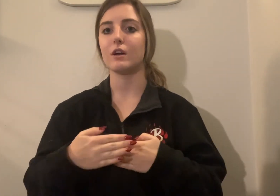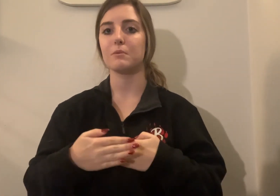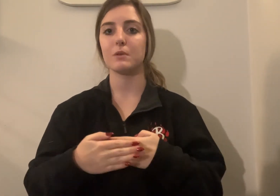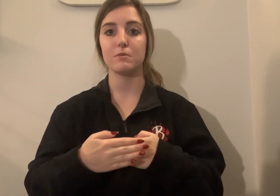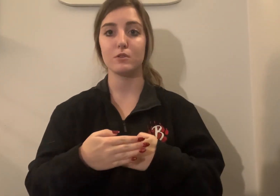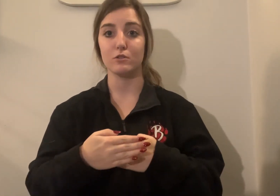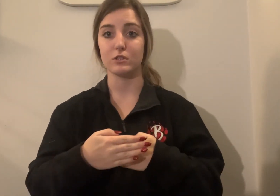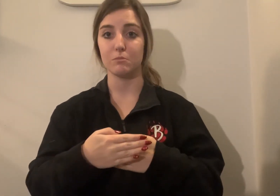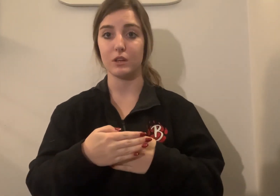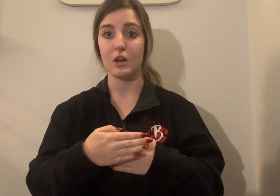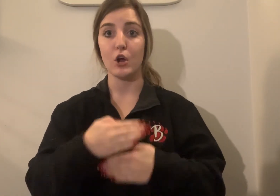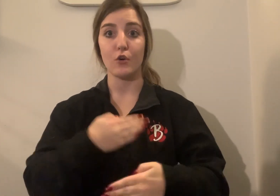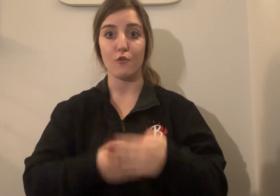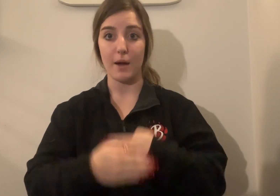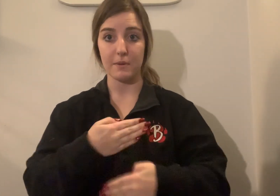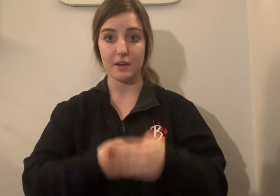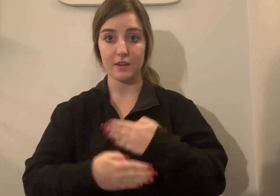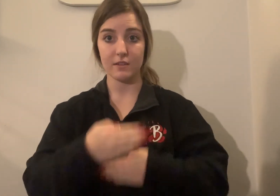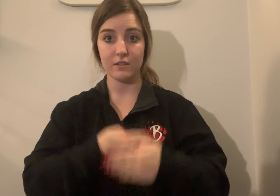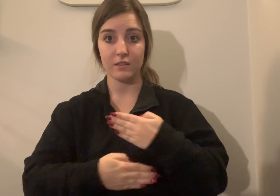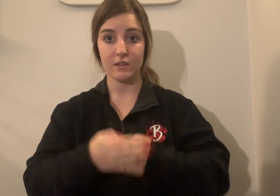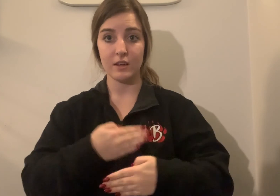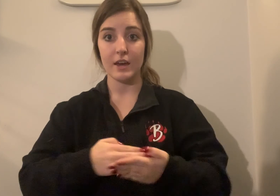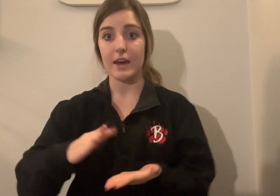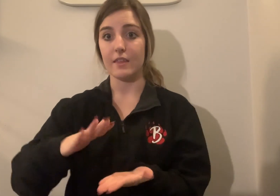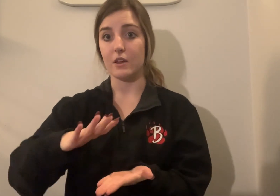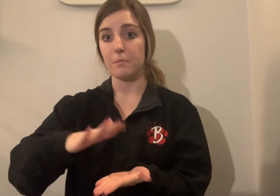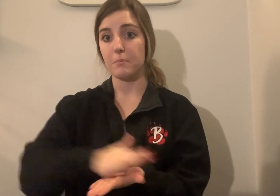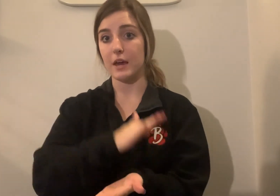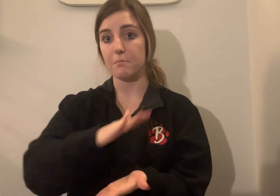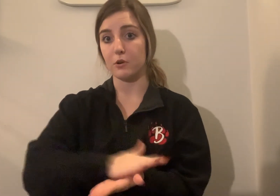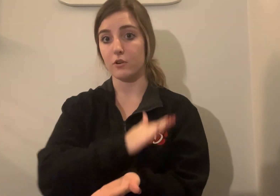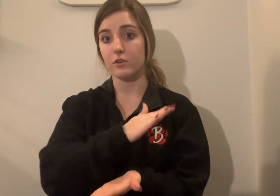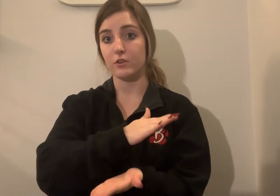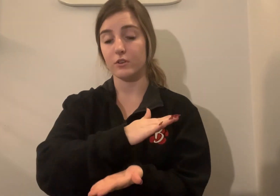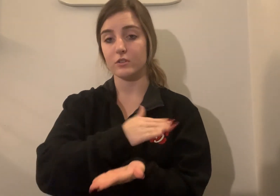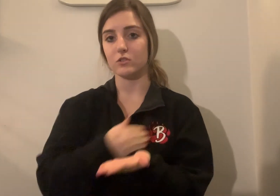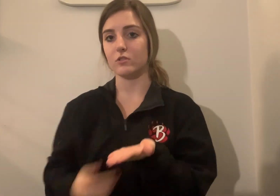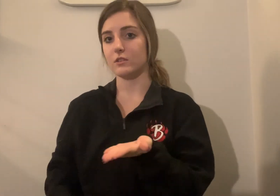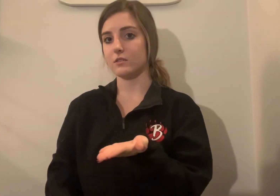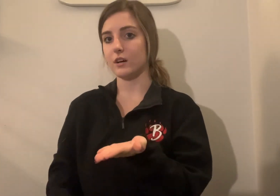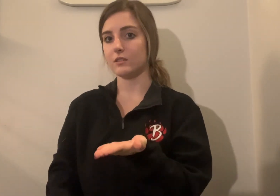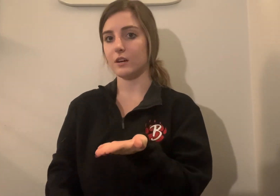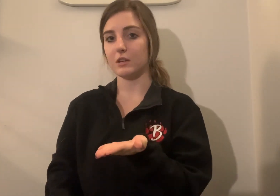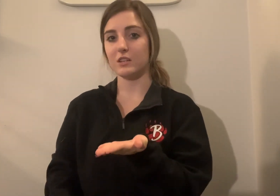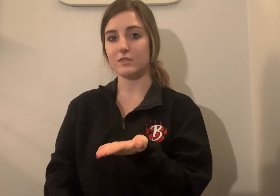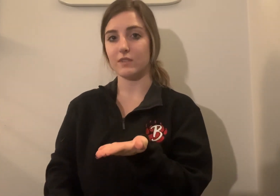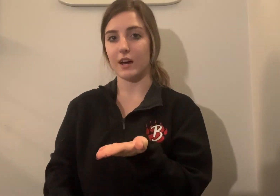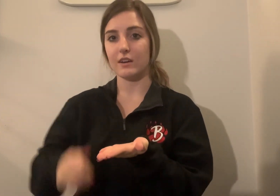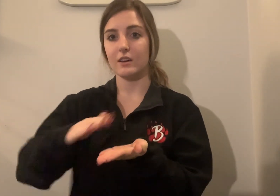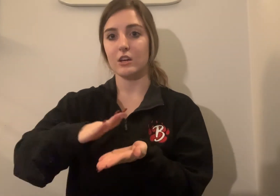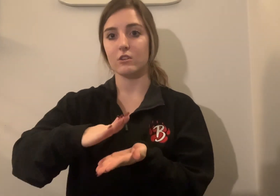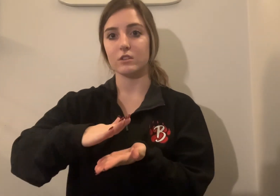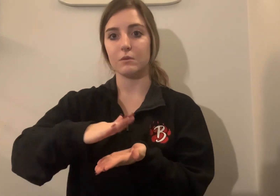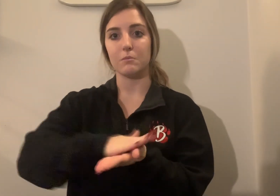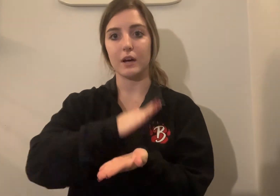paper, you're simply wrapping and then paper. So your non-dominant is flat, your dominant pats